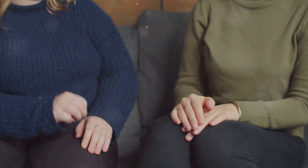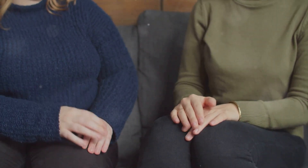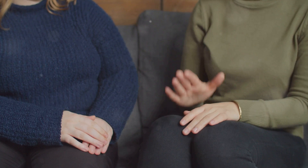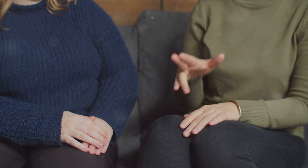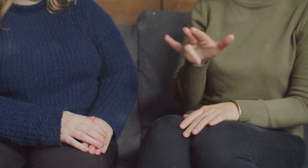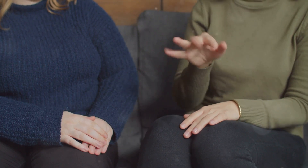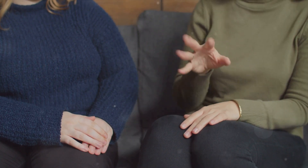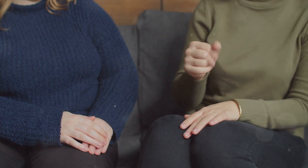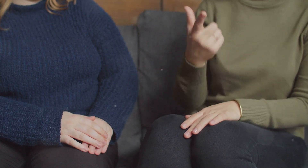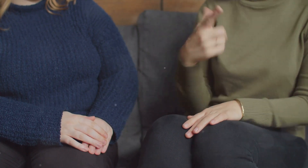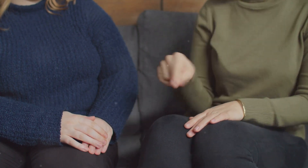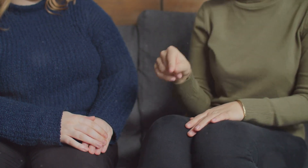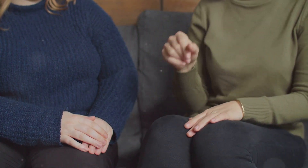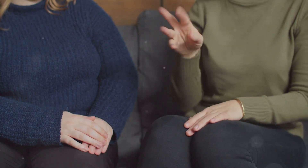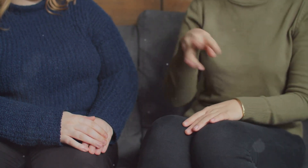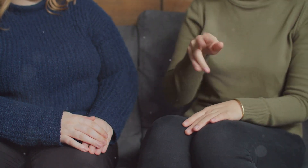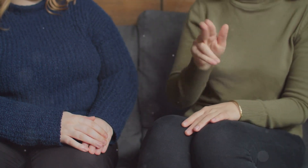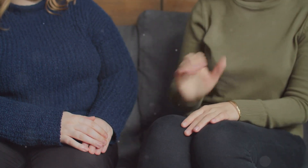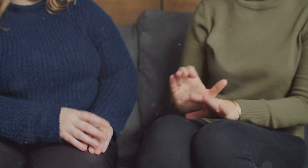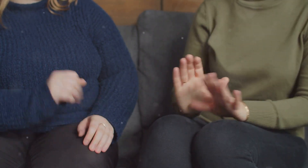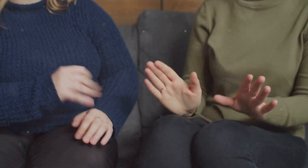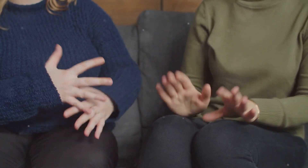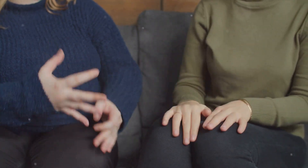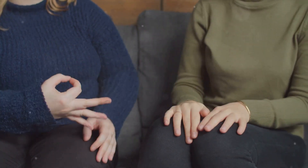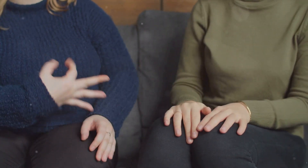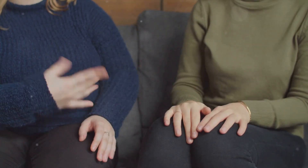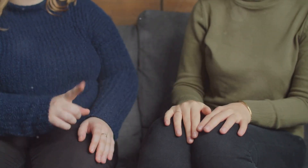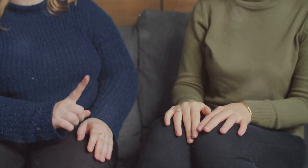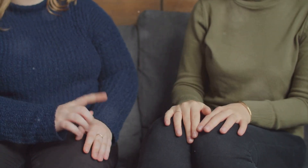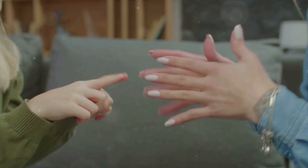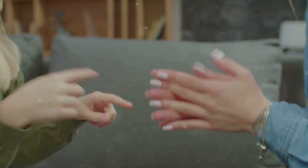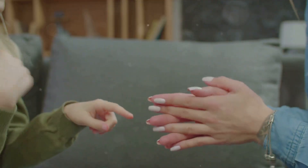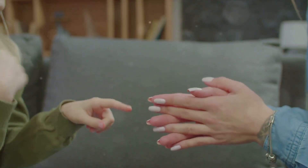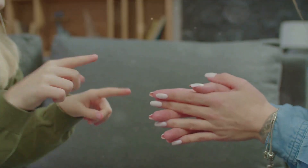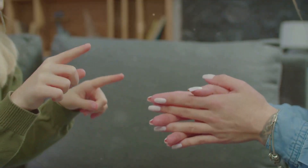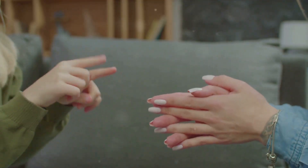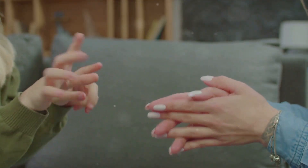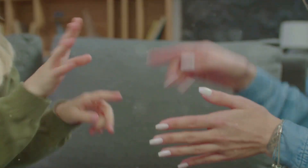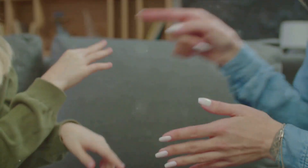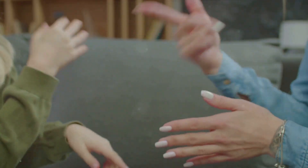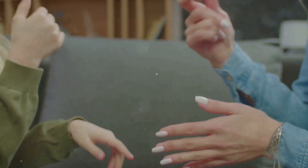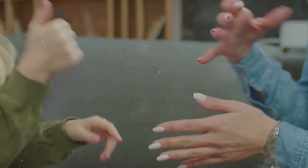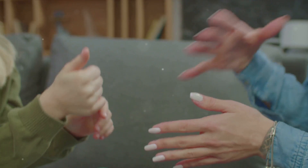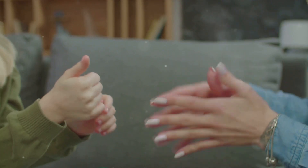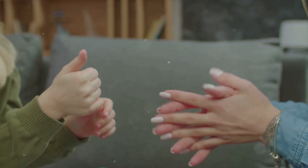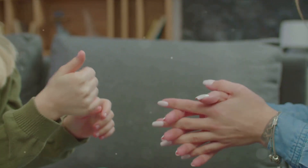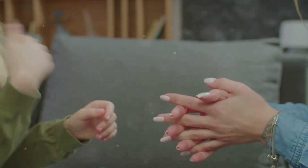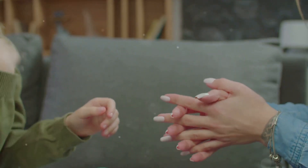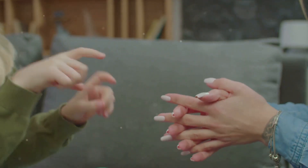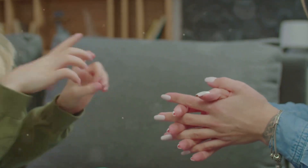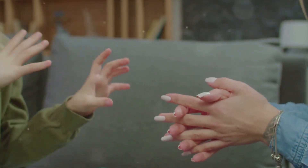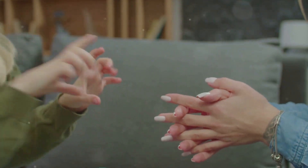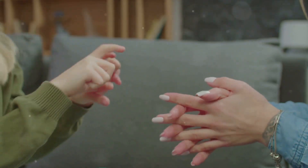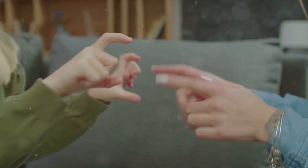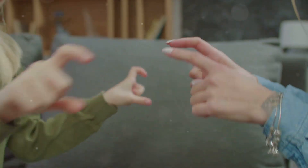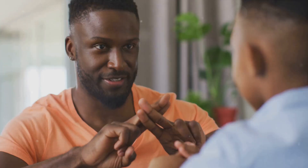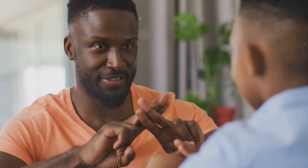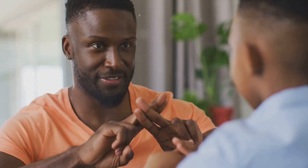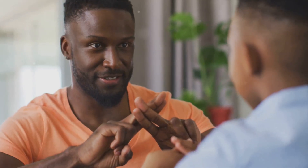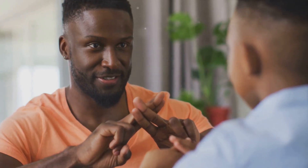Imagine the world before the Dictionary of American Sign Language was published. A world where ASL was not regarded as